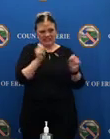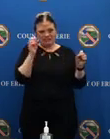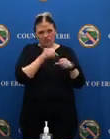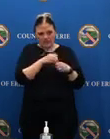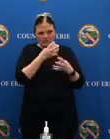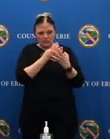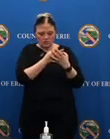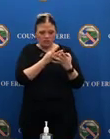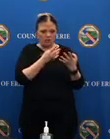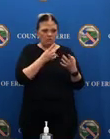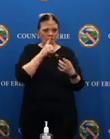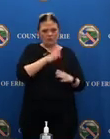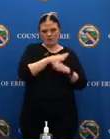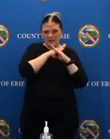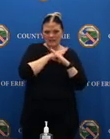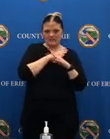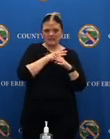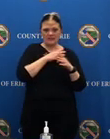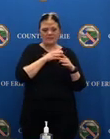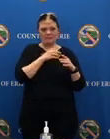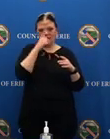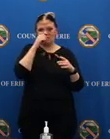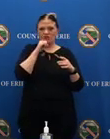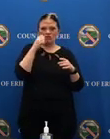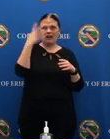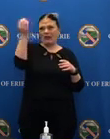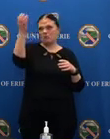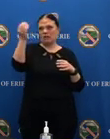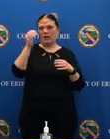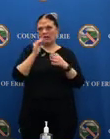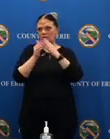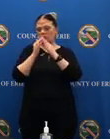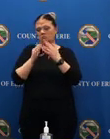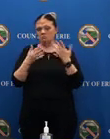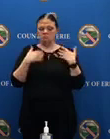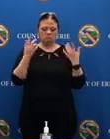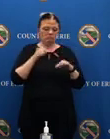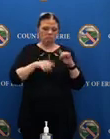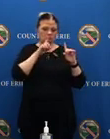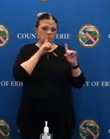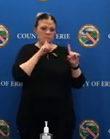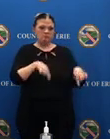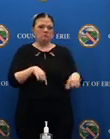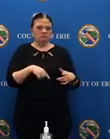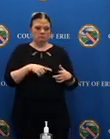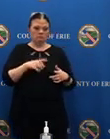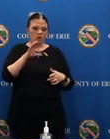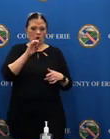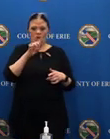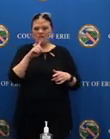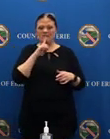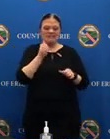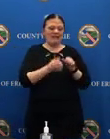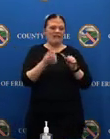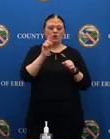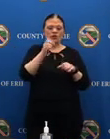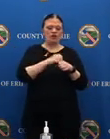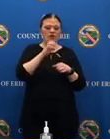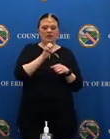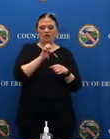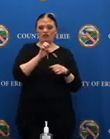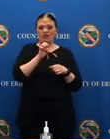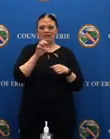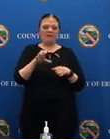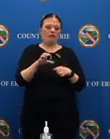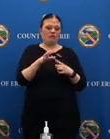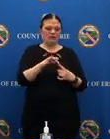jail protecting them from COVID-19 or not in the public. I can't answer that question other than to say COVID-19 is everywhere in Erie County except for two